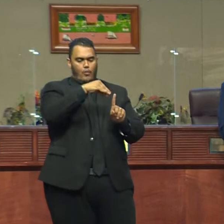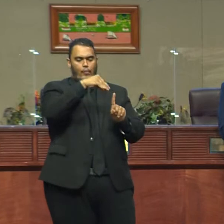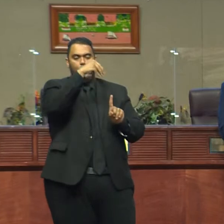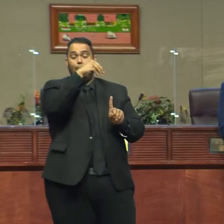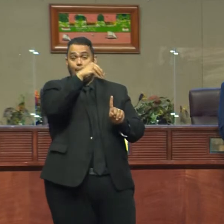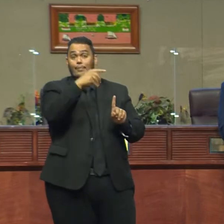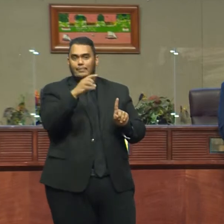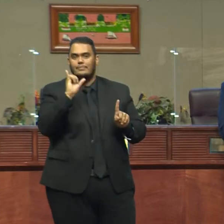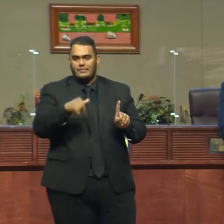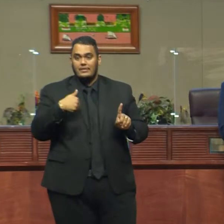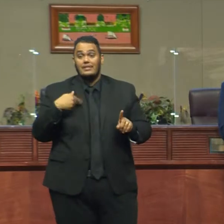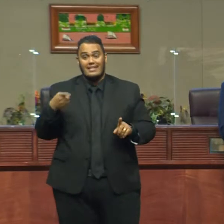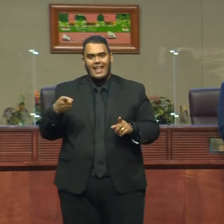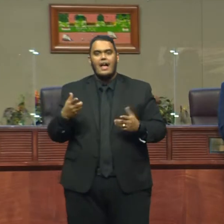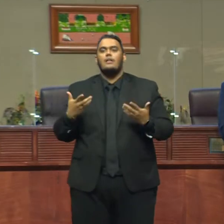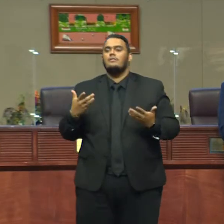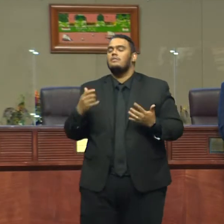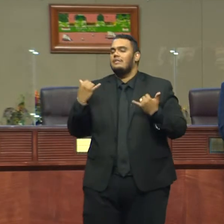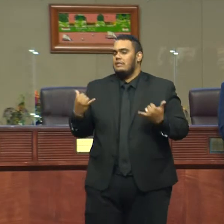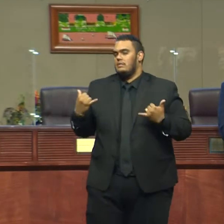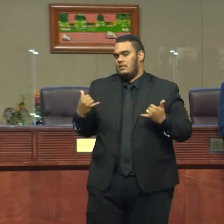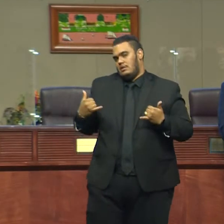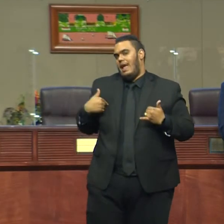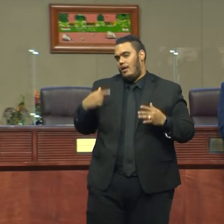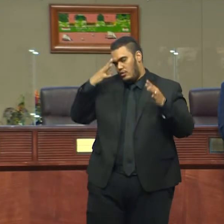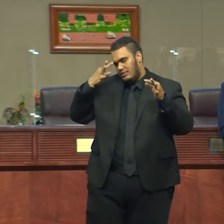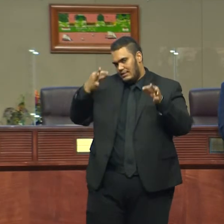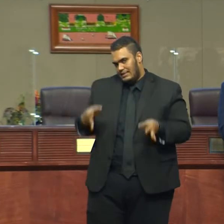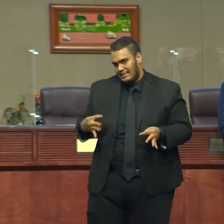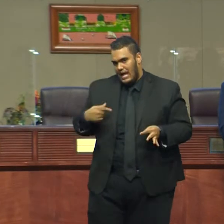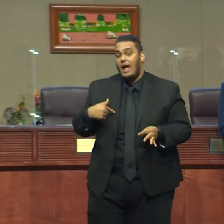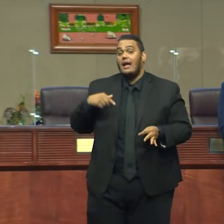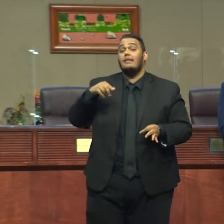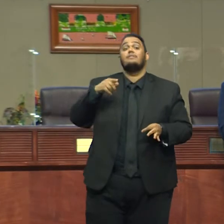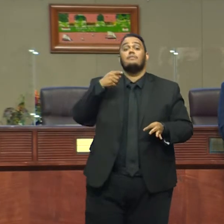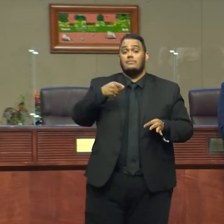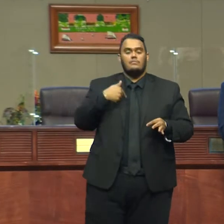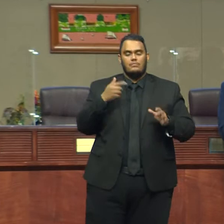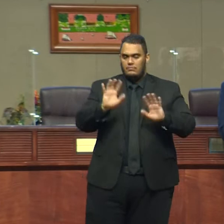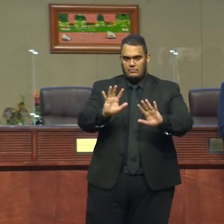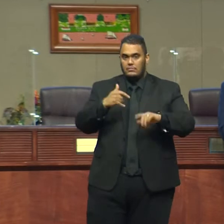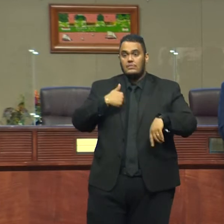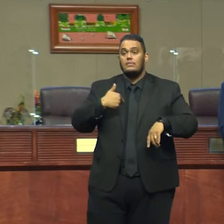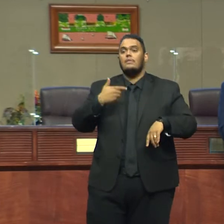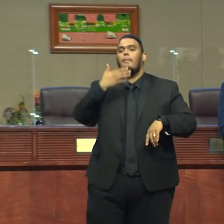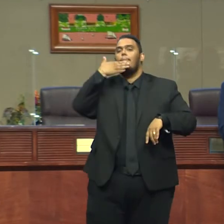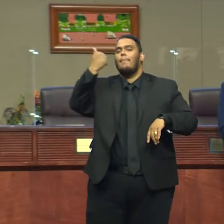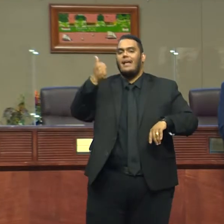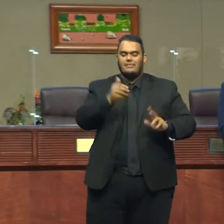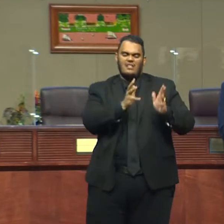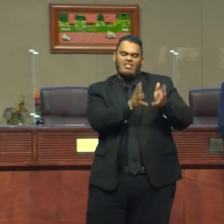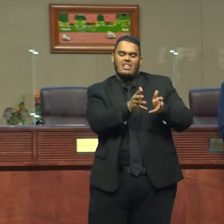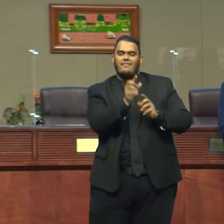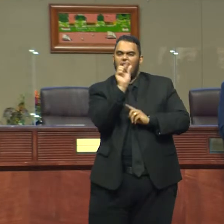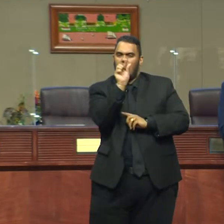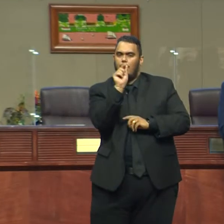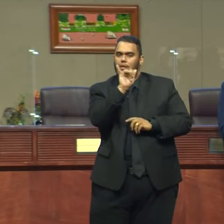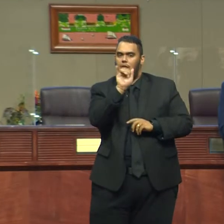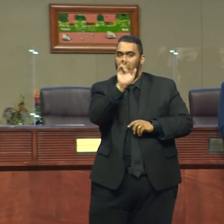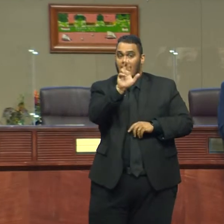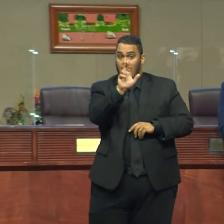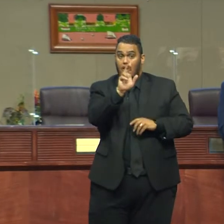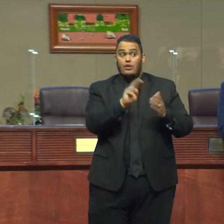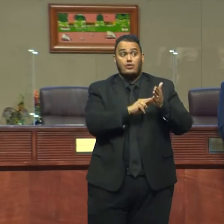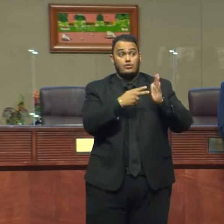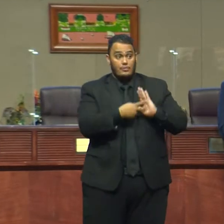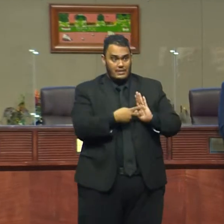shot. Because especially Pfizer is clear like water, and sometimes you can't realize that the vaccine is there.